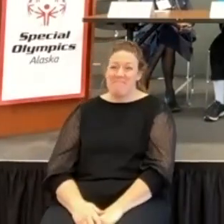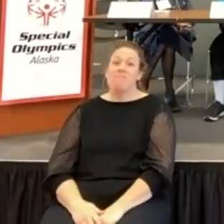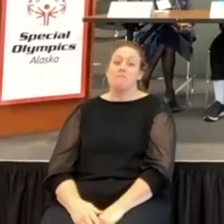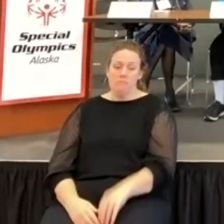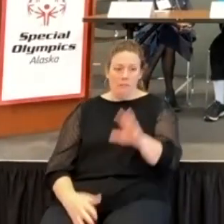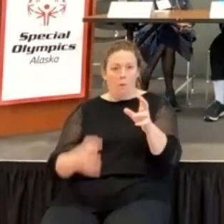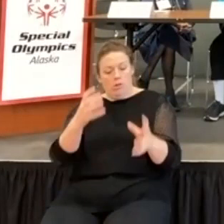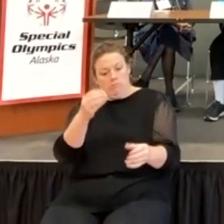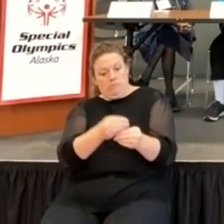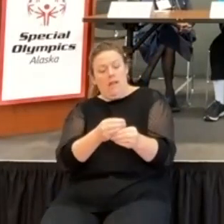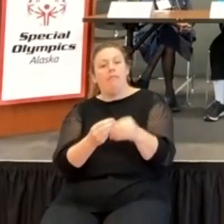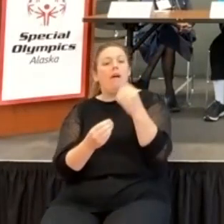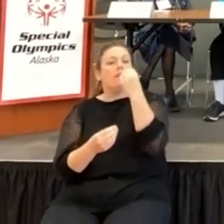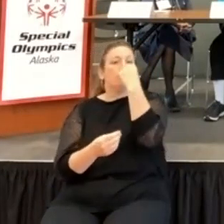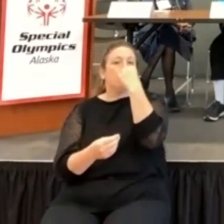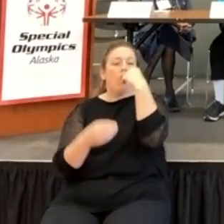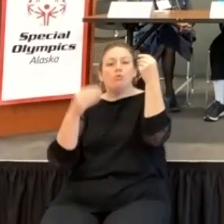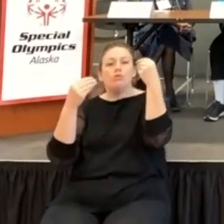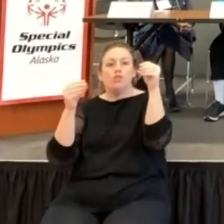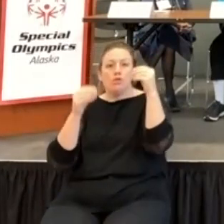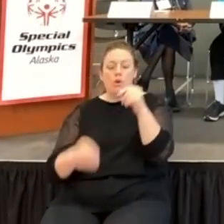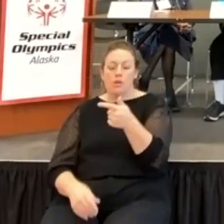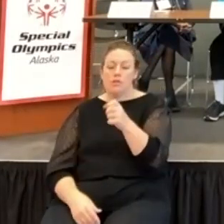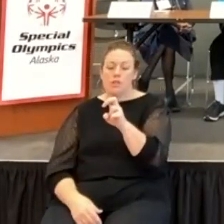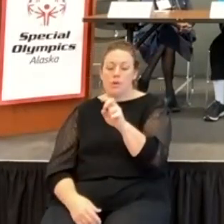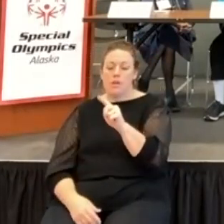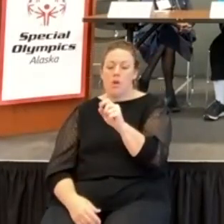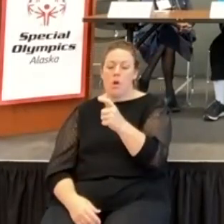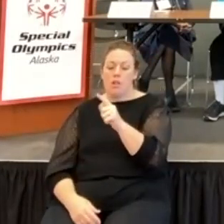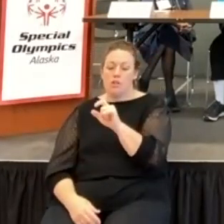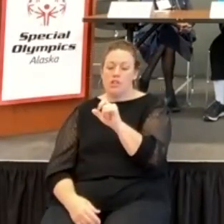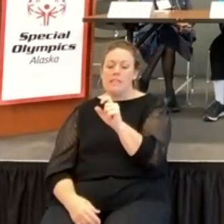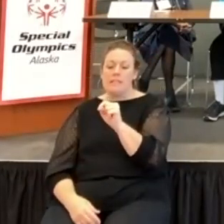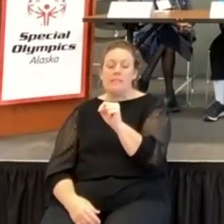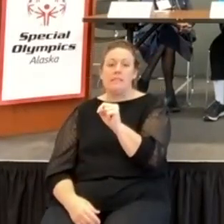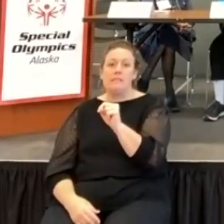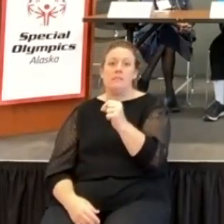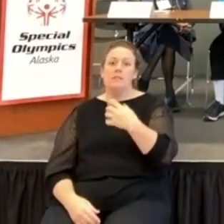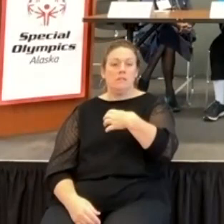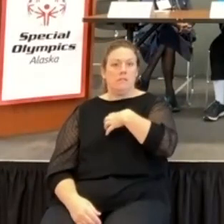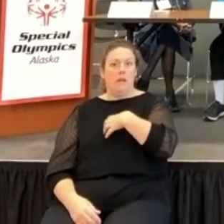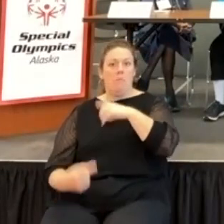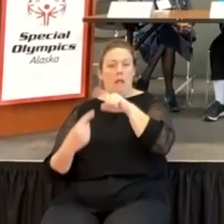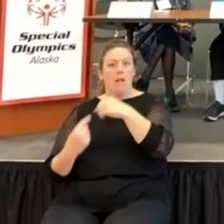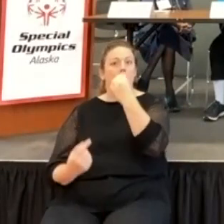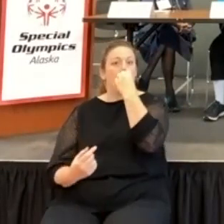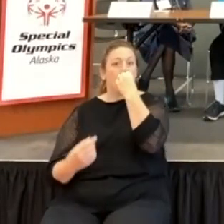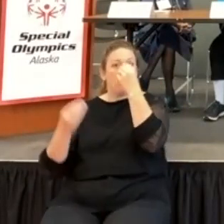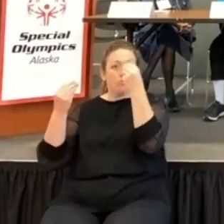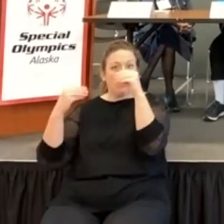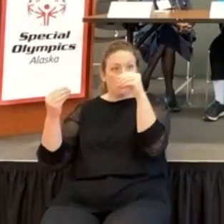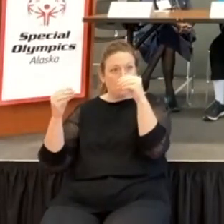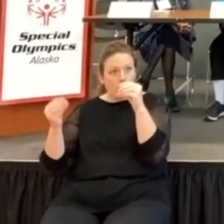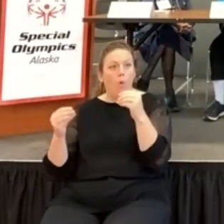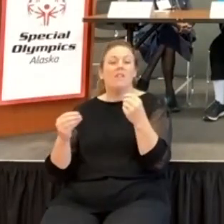second the grocery store. And as a gerontologist, I've complained about this quite a bit to the grocery stores. To them, it makes us walk through the